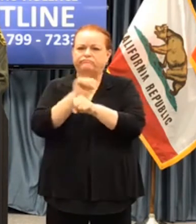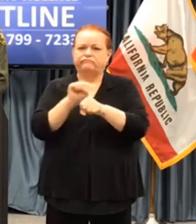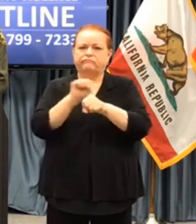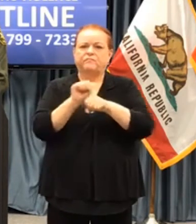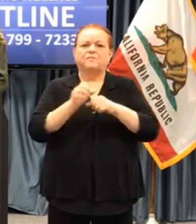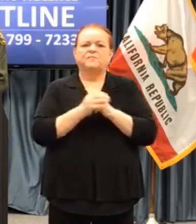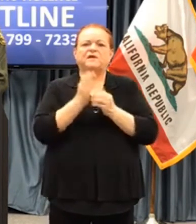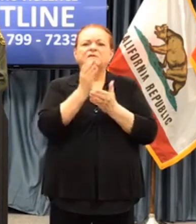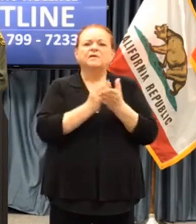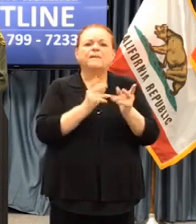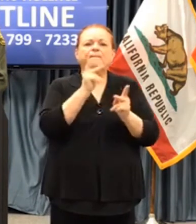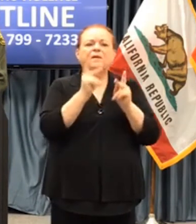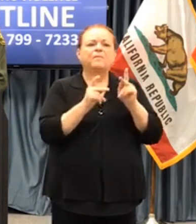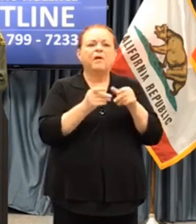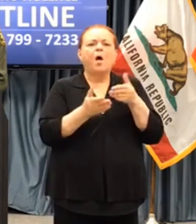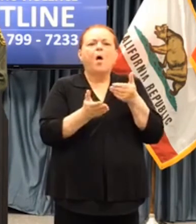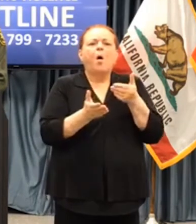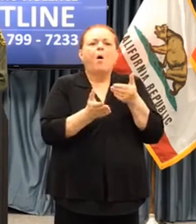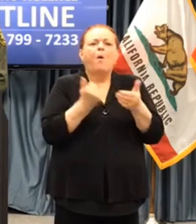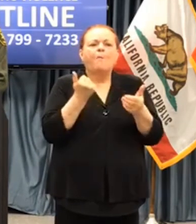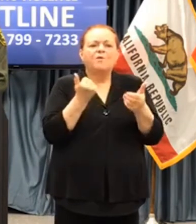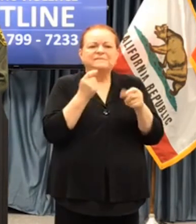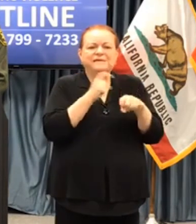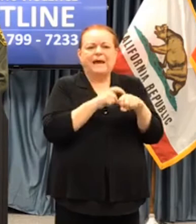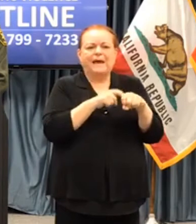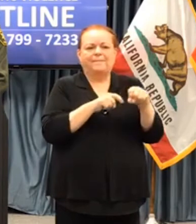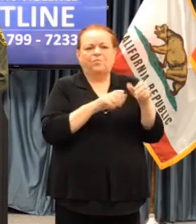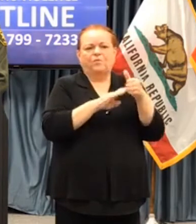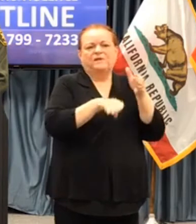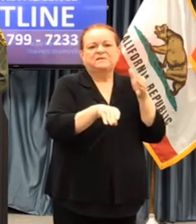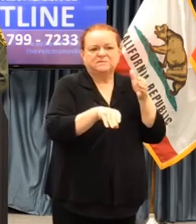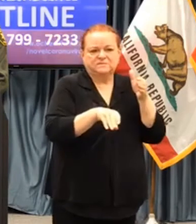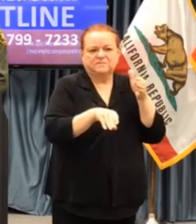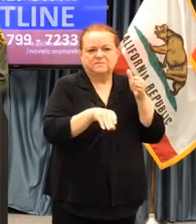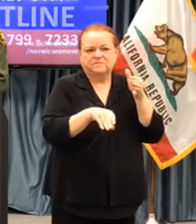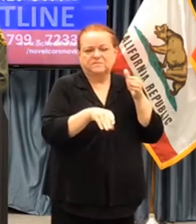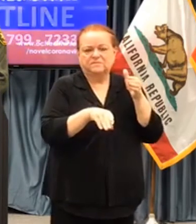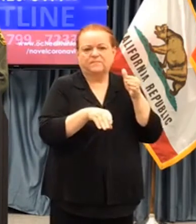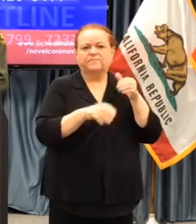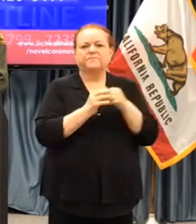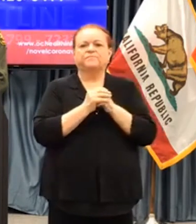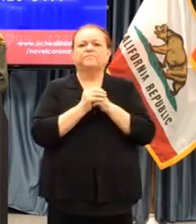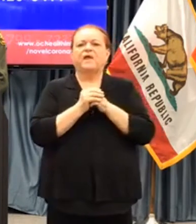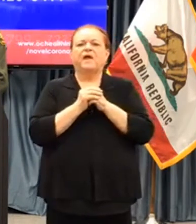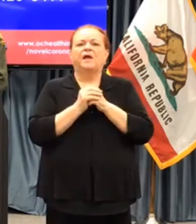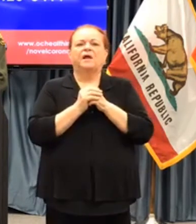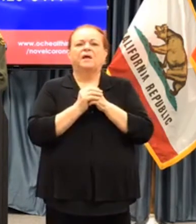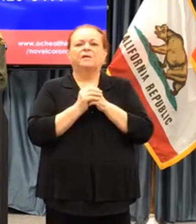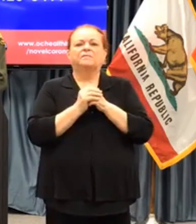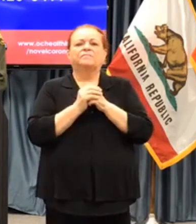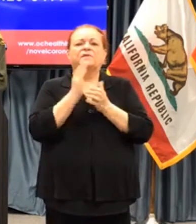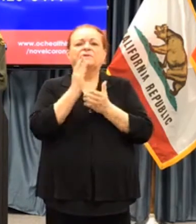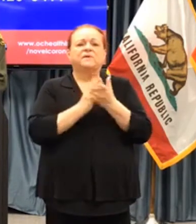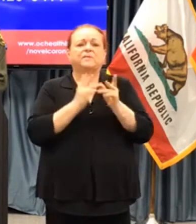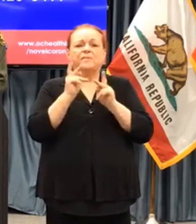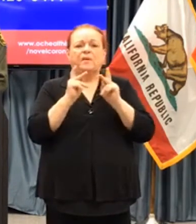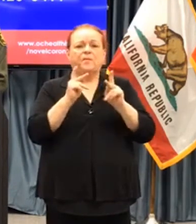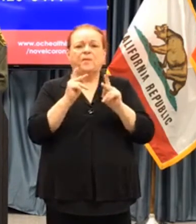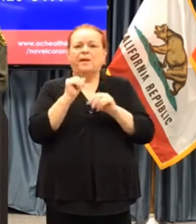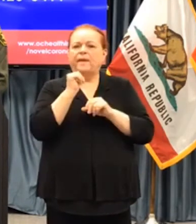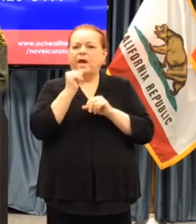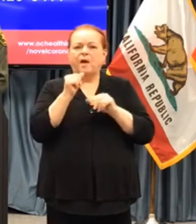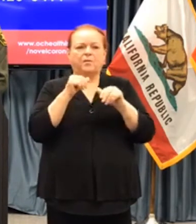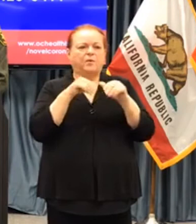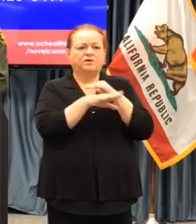on their sentence expiration. Those who not coming to jail as frequently and being mitigated through